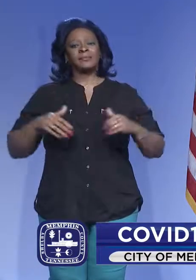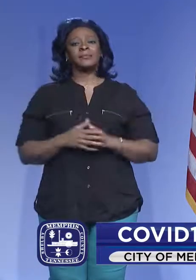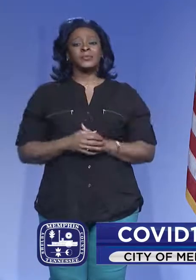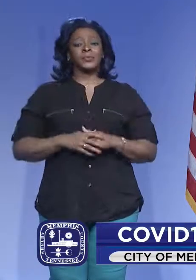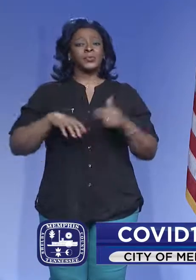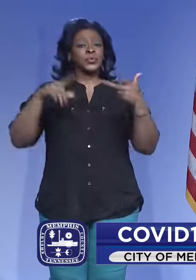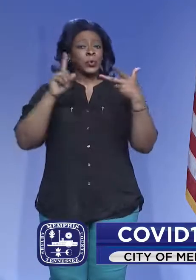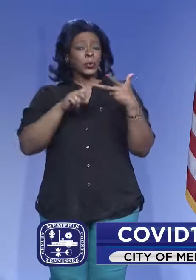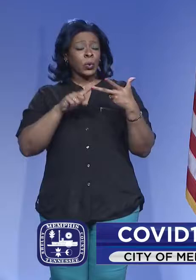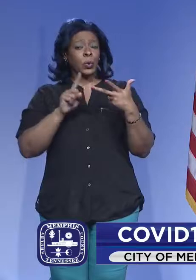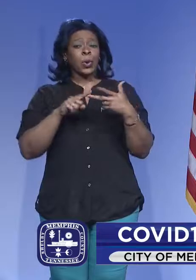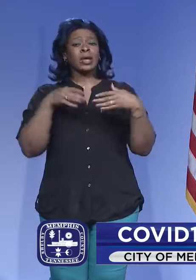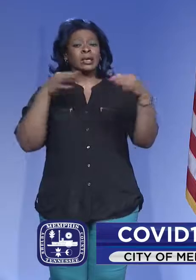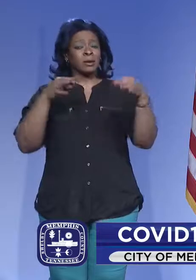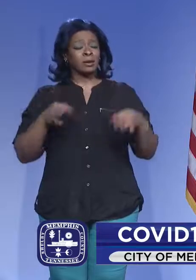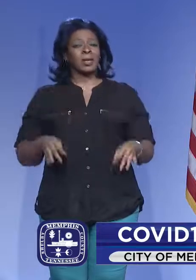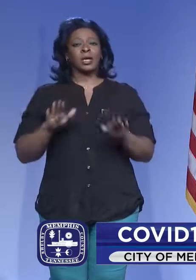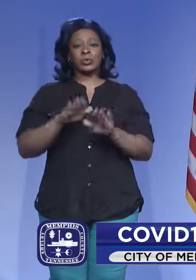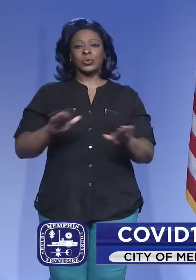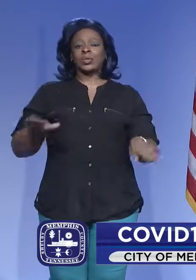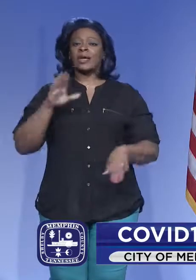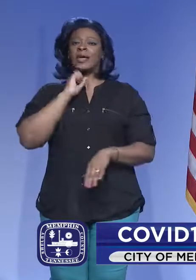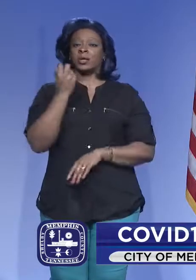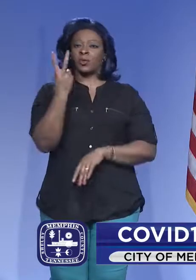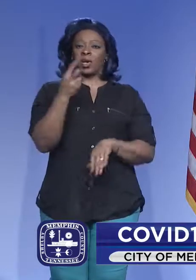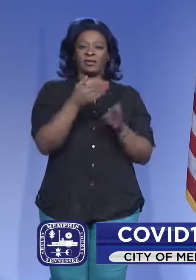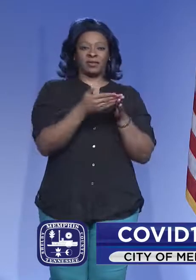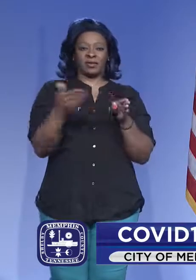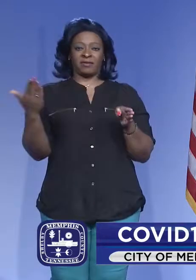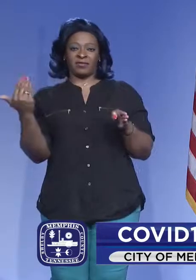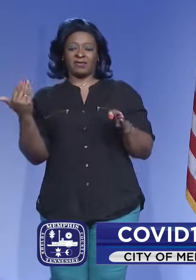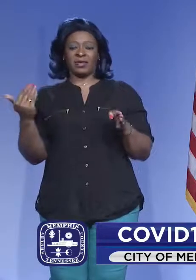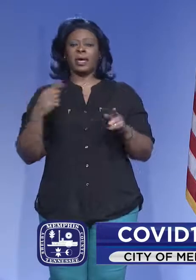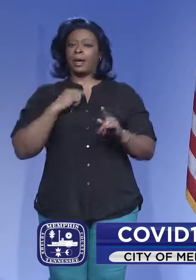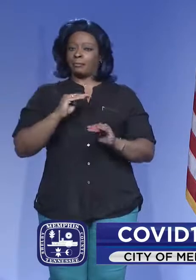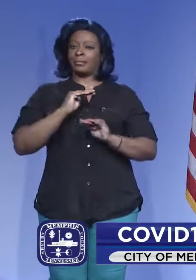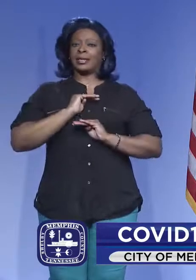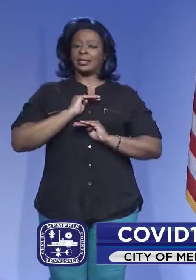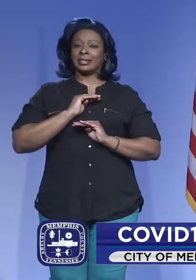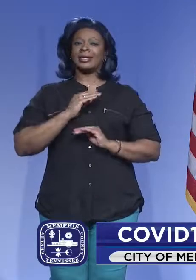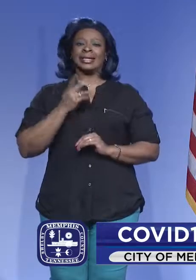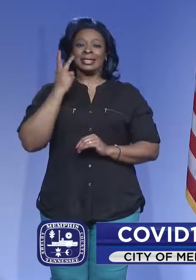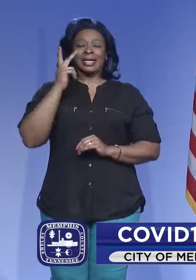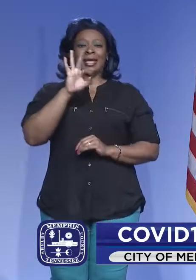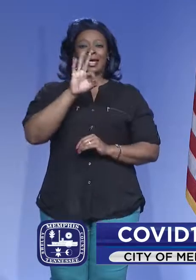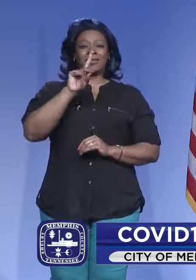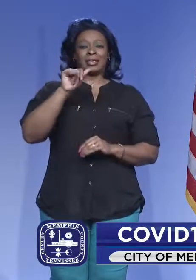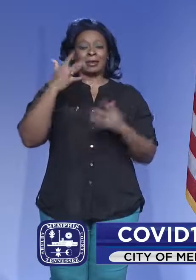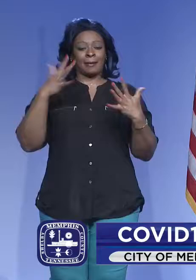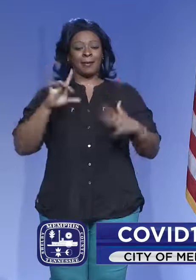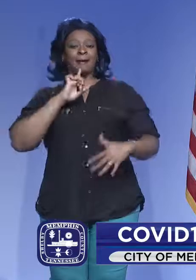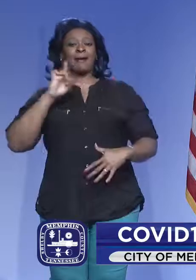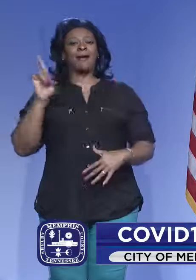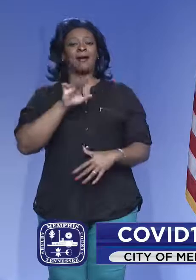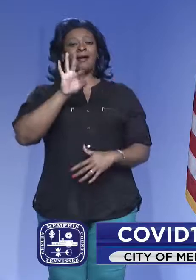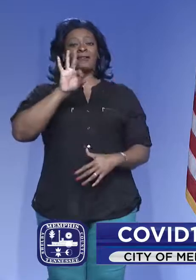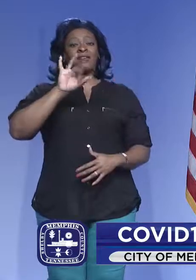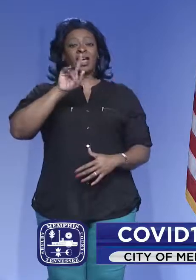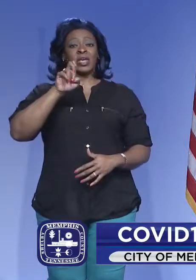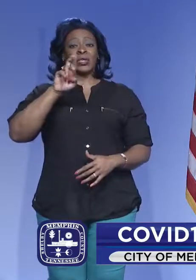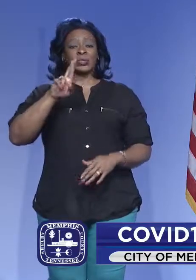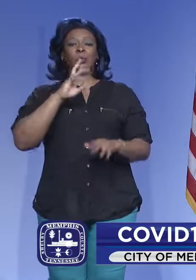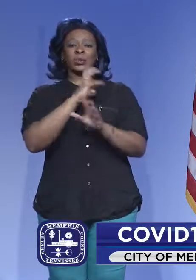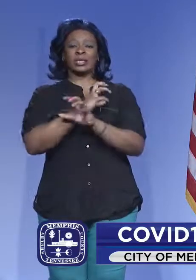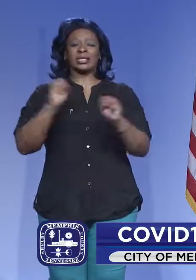The third thing I want to touch on is children 12 to 15, and I'm very pleased to see that the FDA has declared the Pfizer vaccine